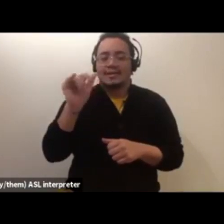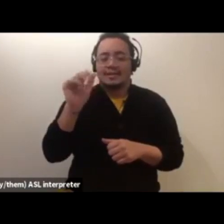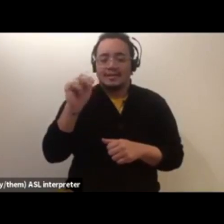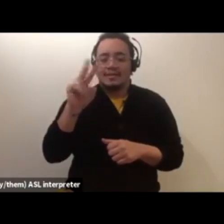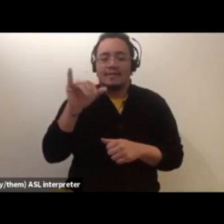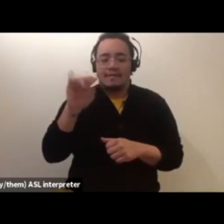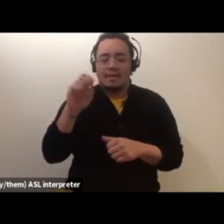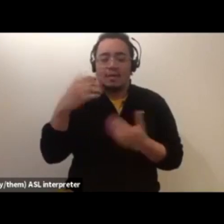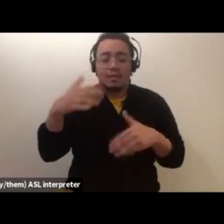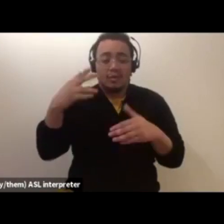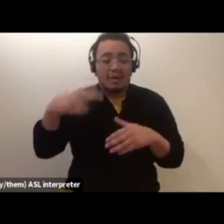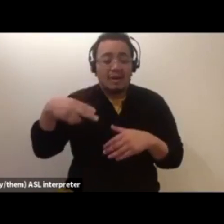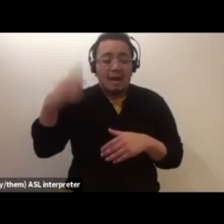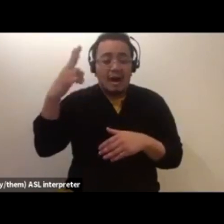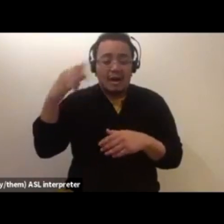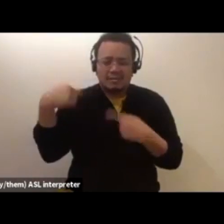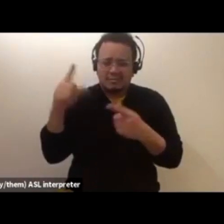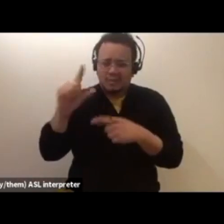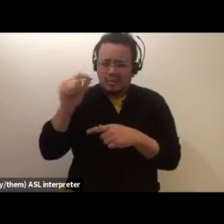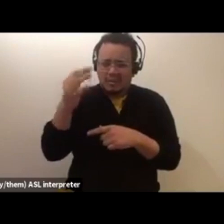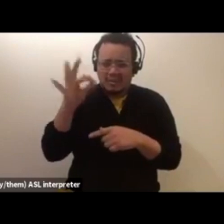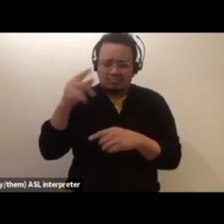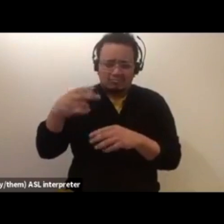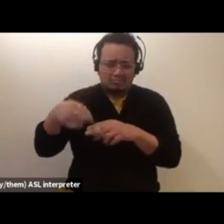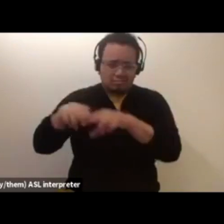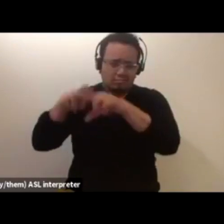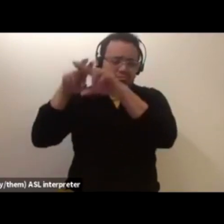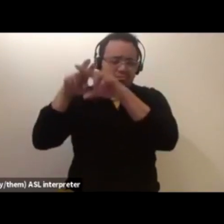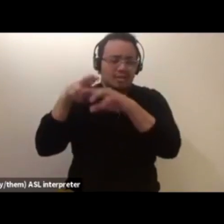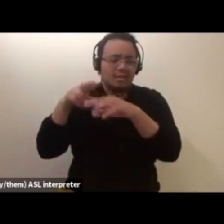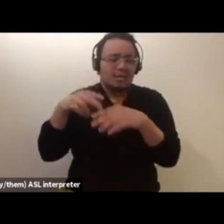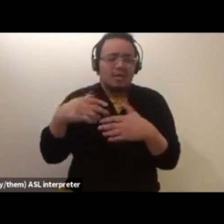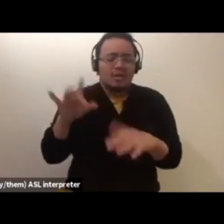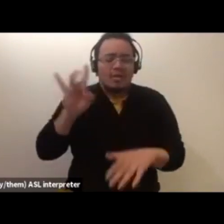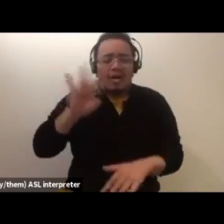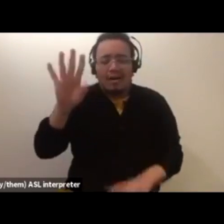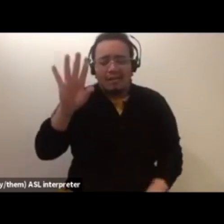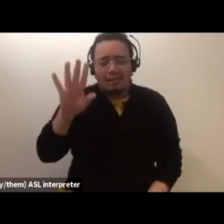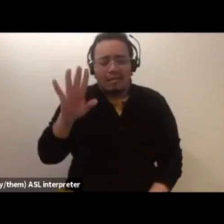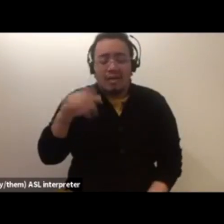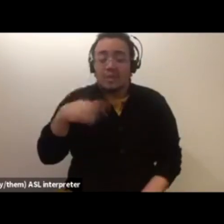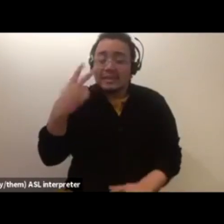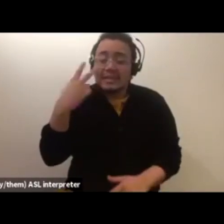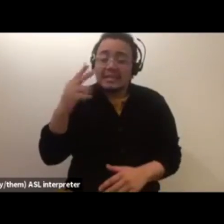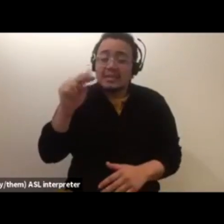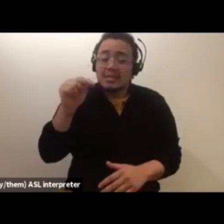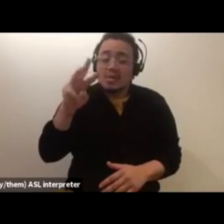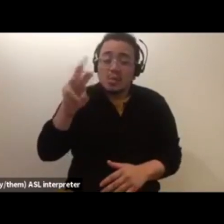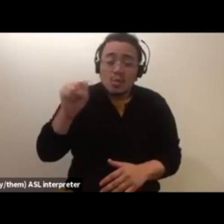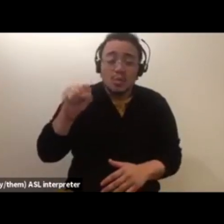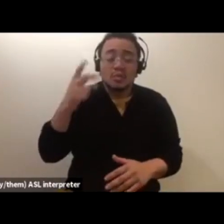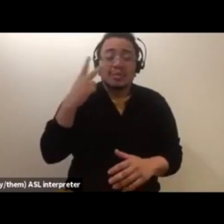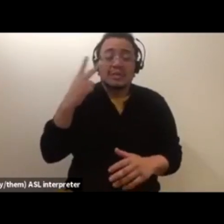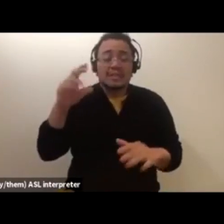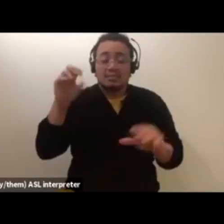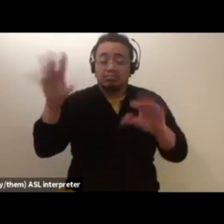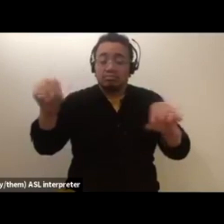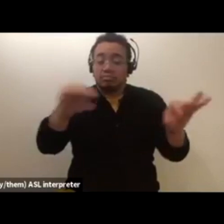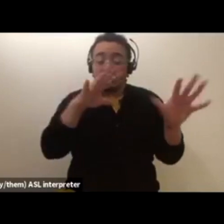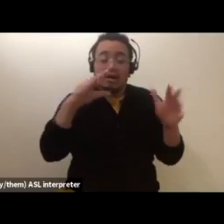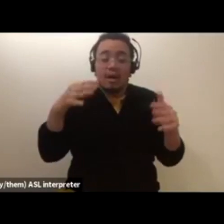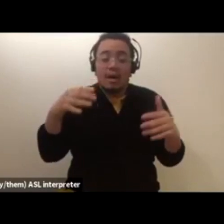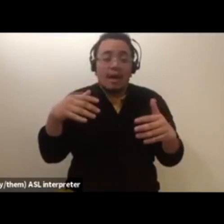these stories, you know, we see it on the news, and it's just after that, you know, there's no justice. We don't know who died. And I